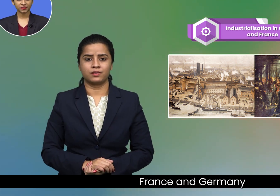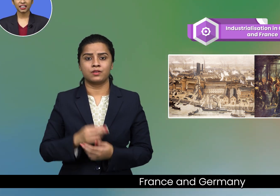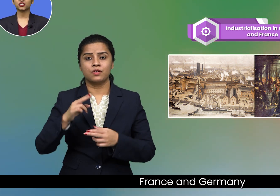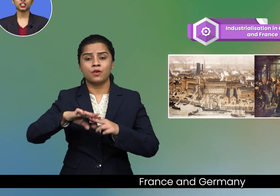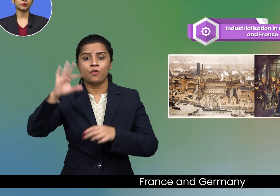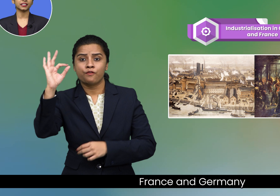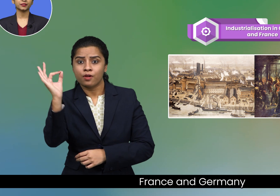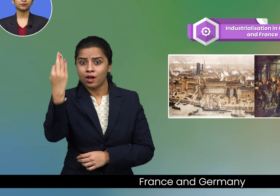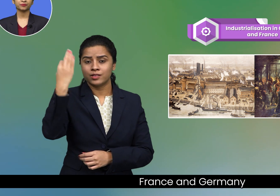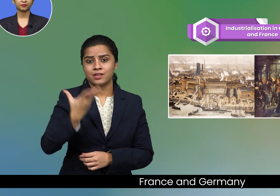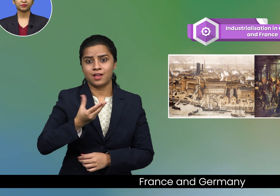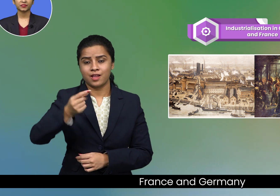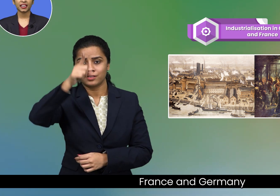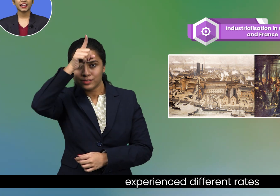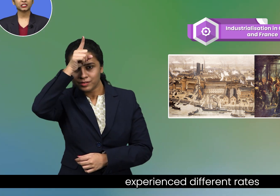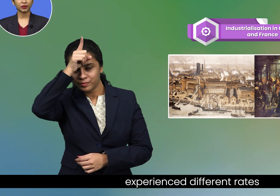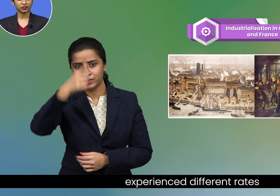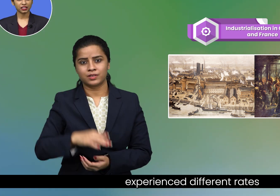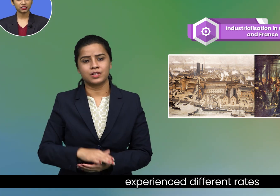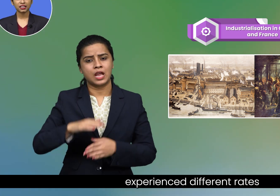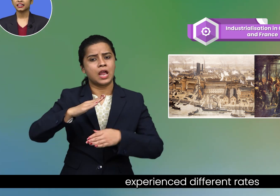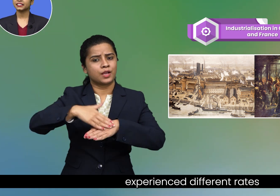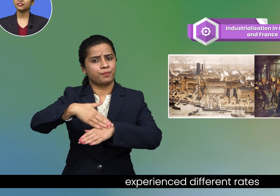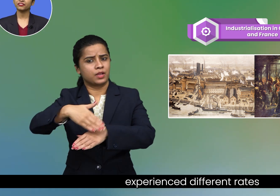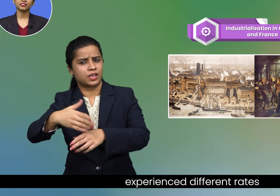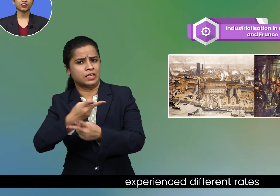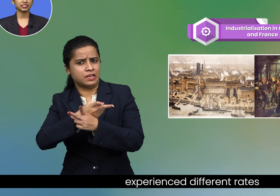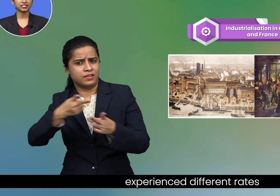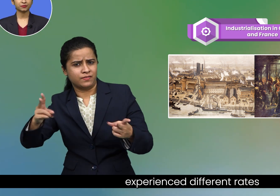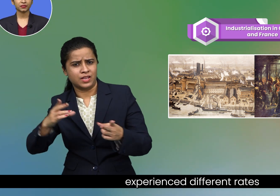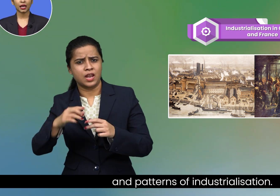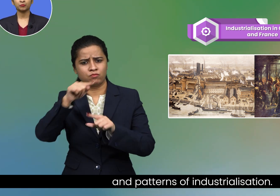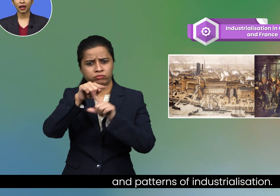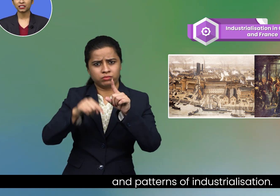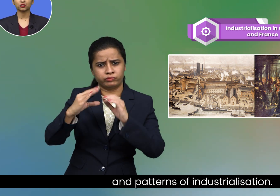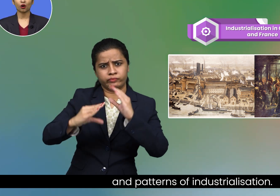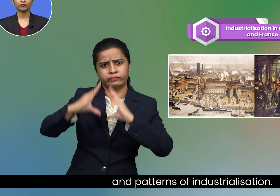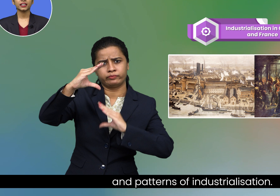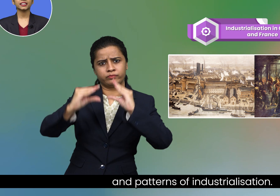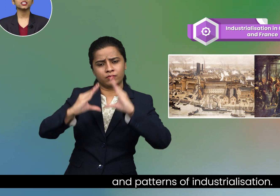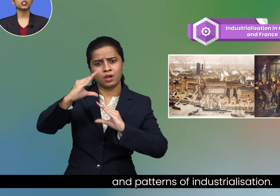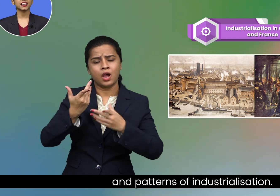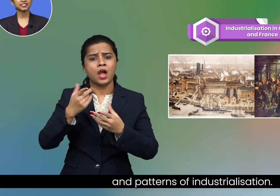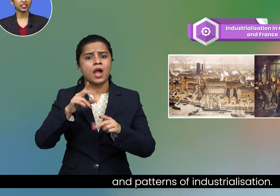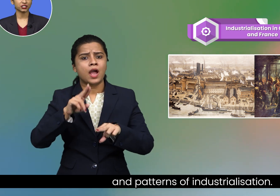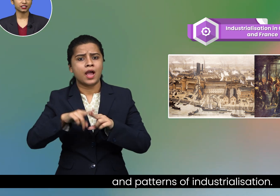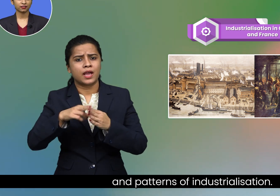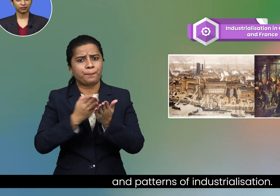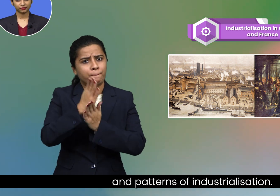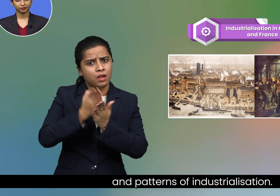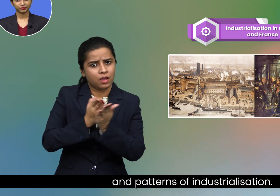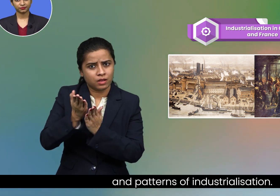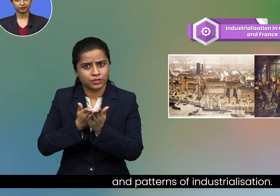France and Germany experienced different rates and patterns of